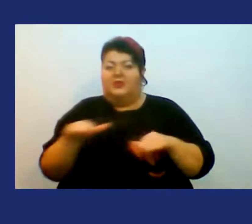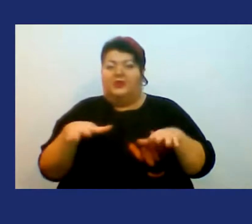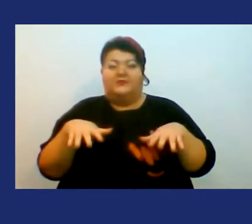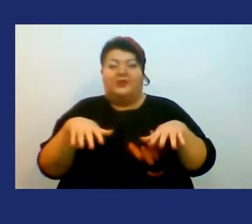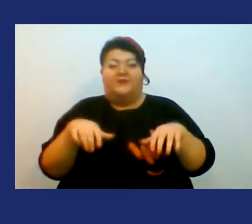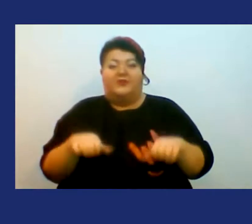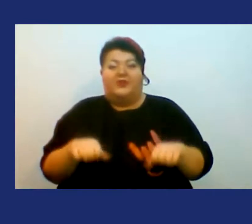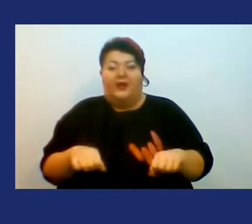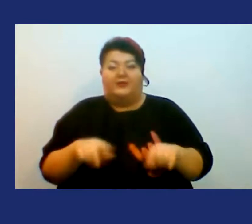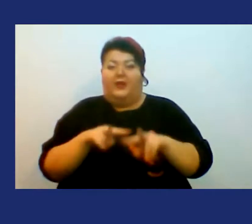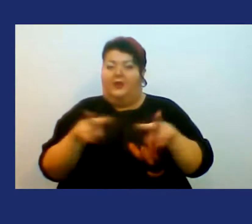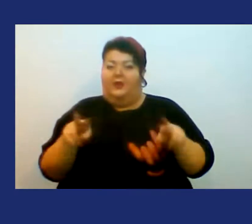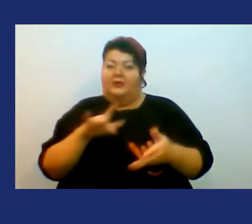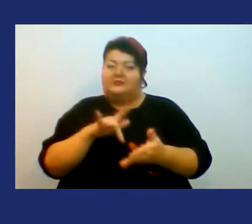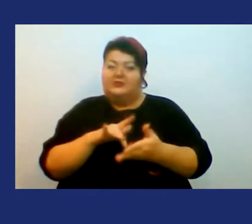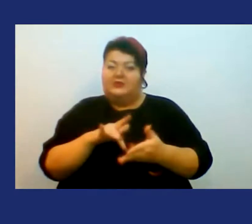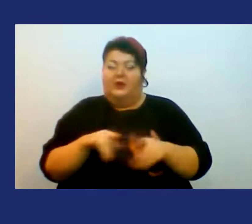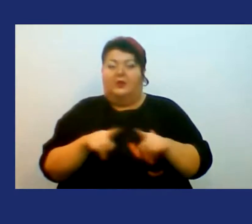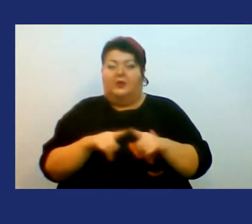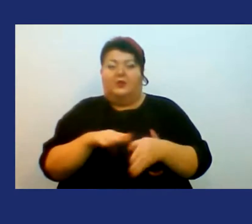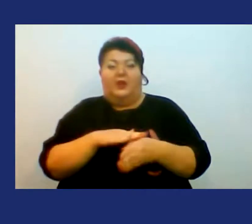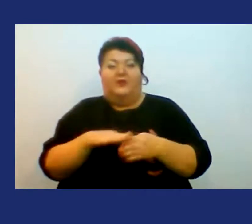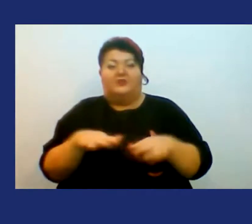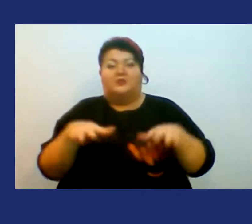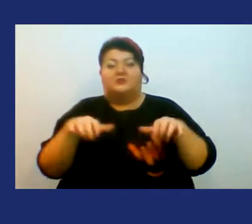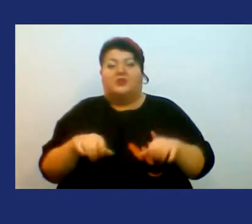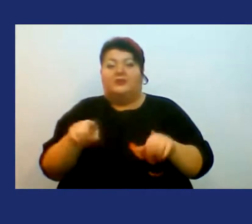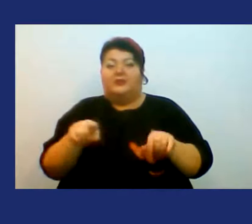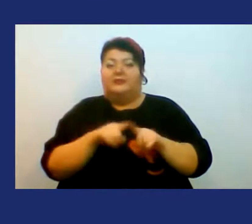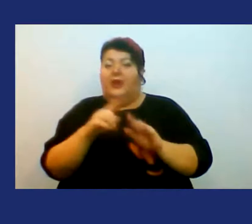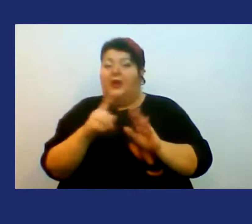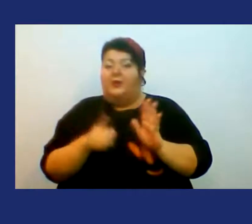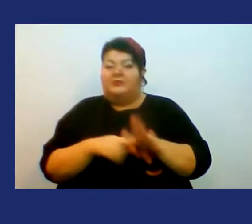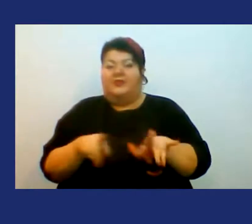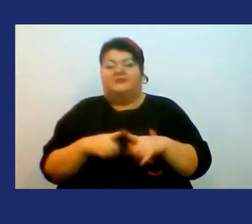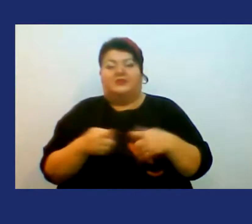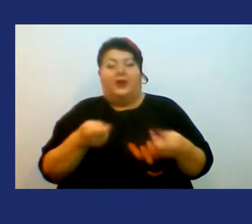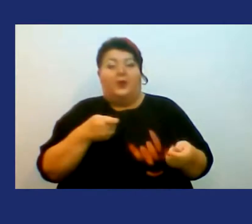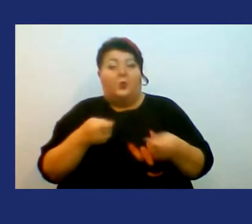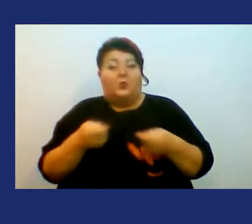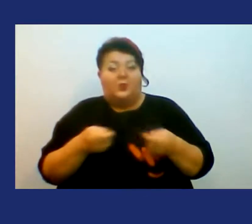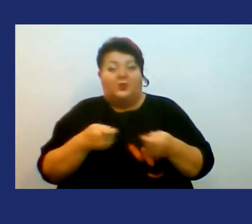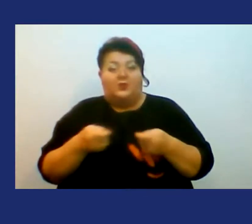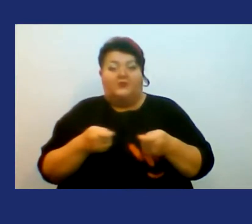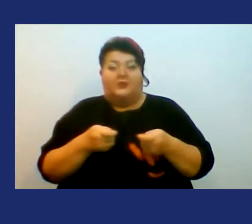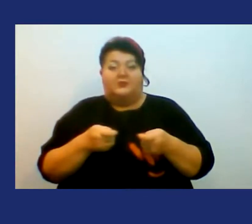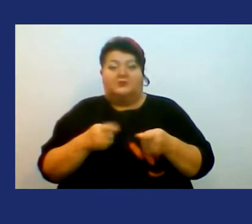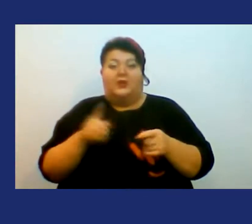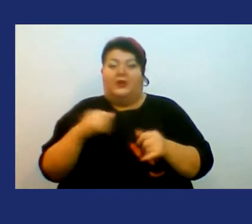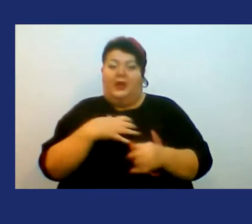only at the level of communities, but also at the level of